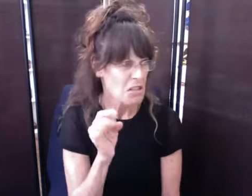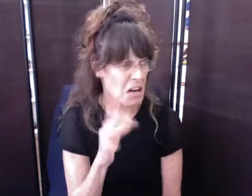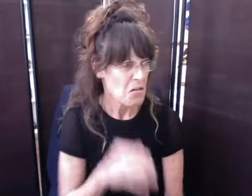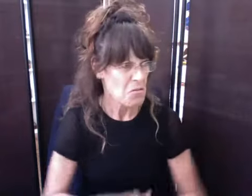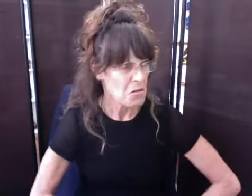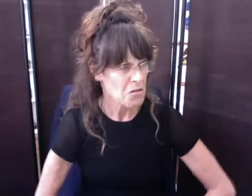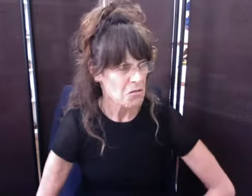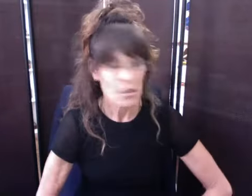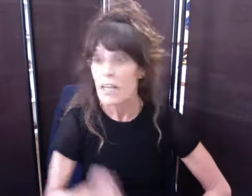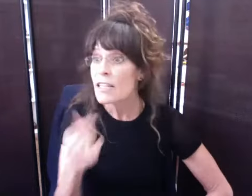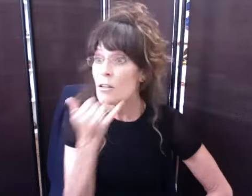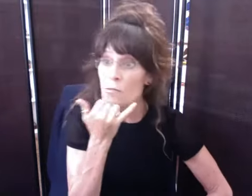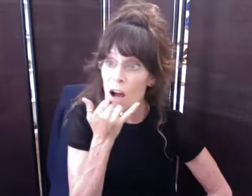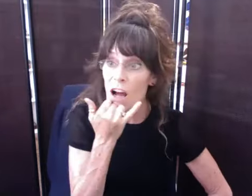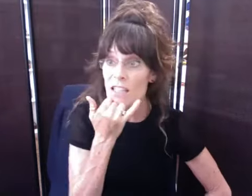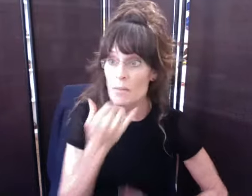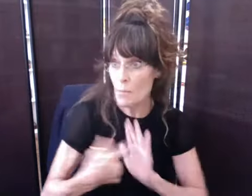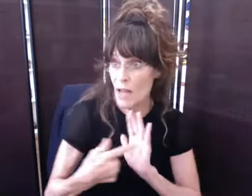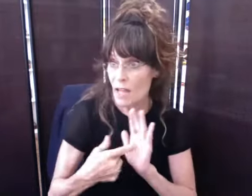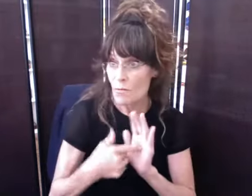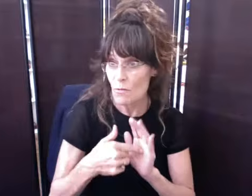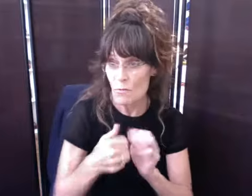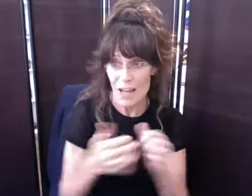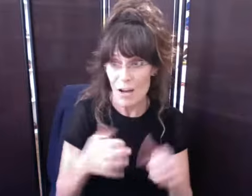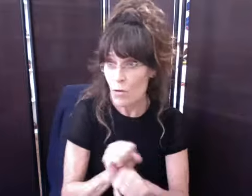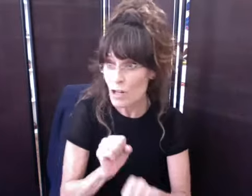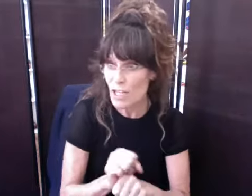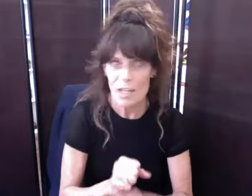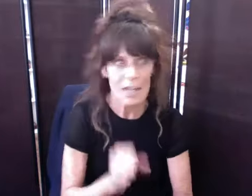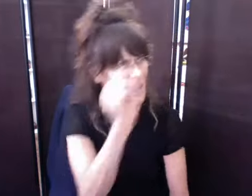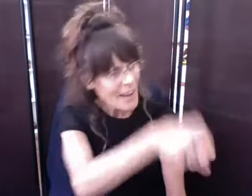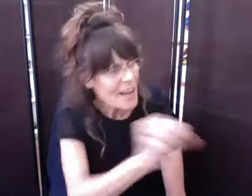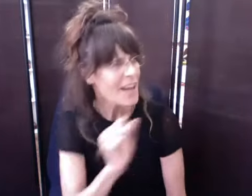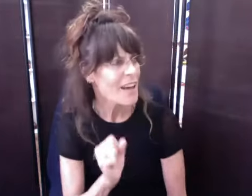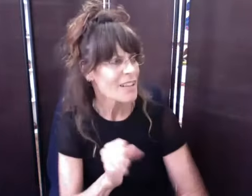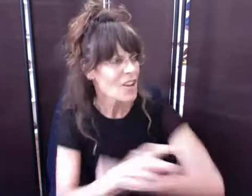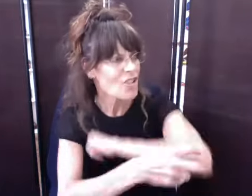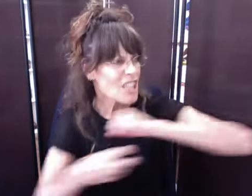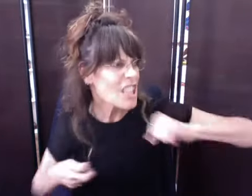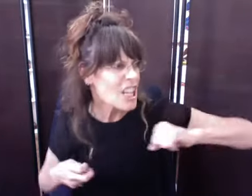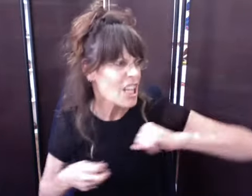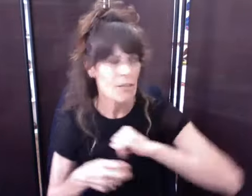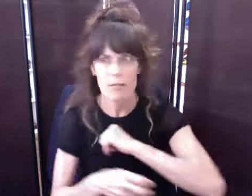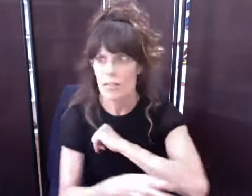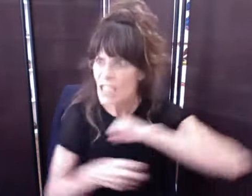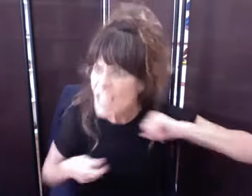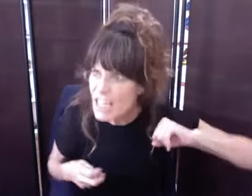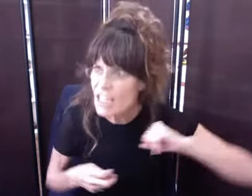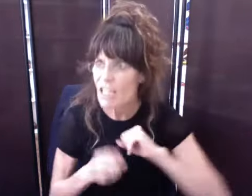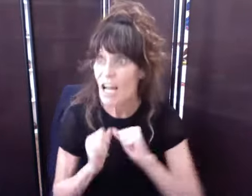is it wrong to get a paycheck you're not actually working for? And I went, yeah, they call that stealing. He goes, yeah, they do. How's your career doing? Not